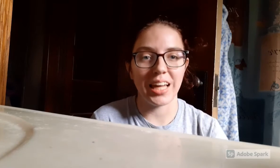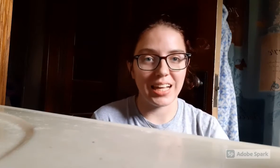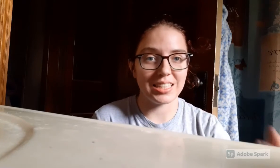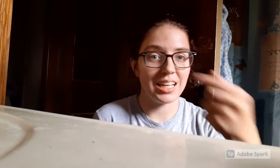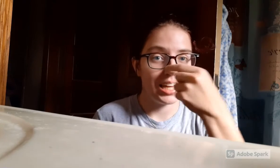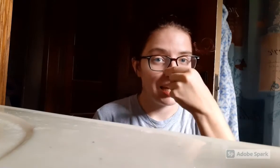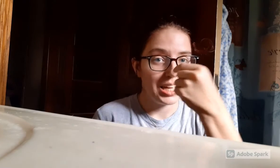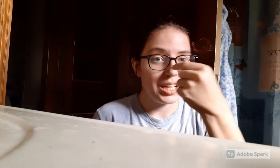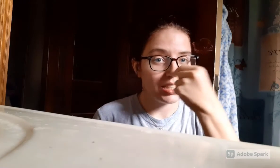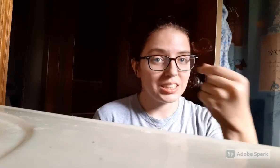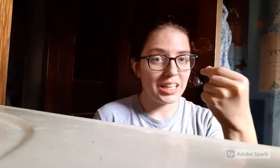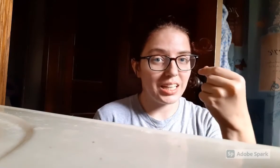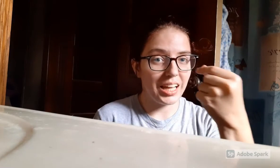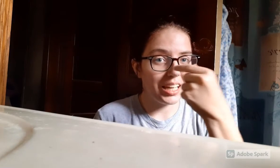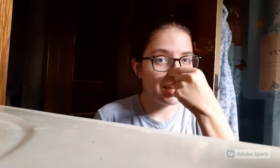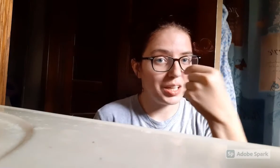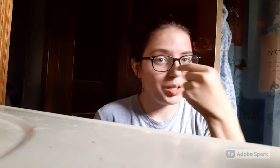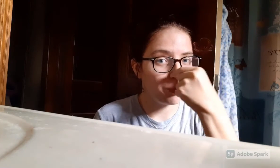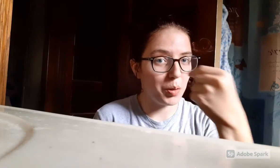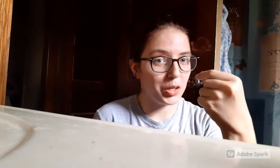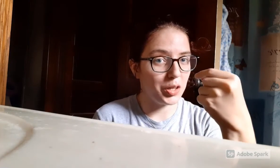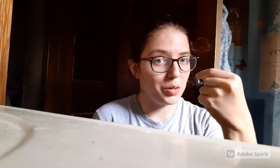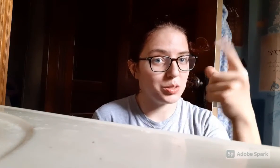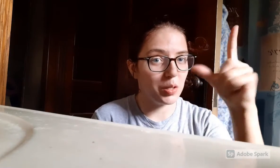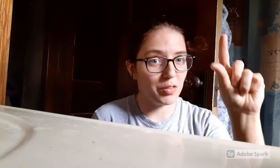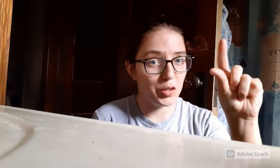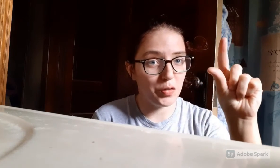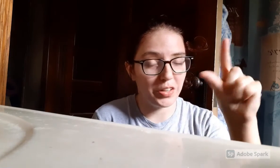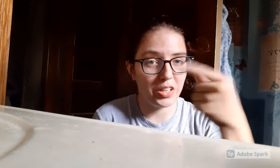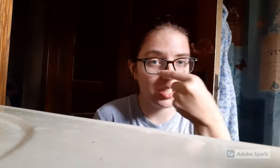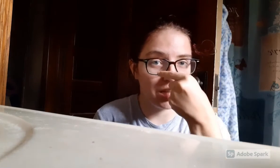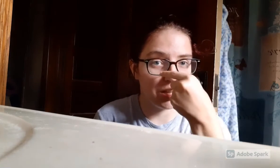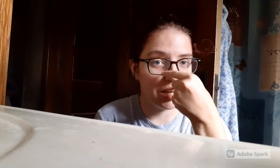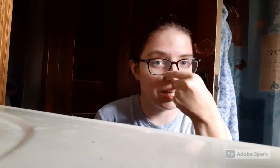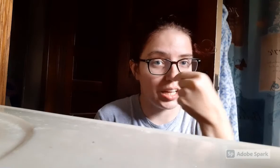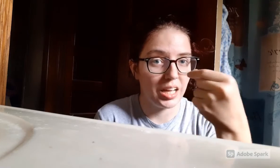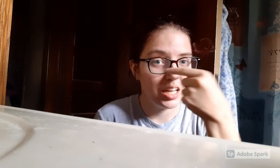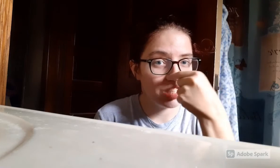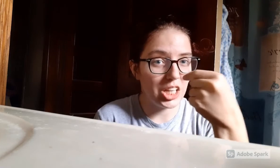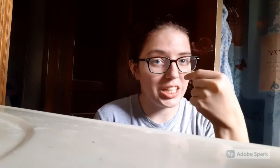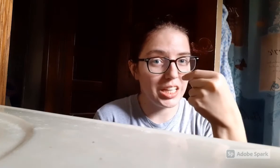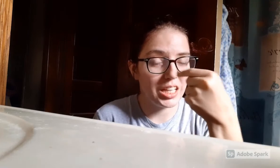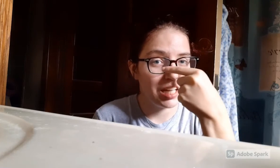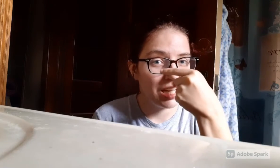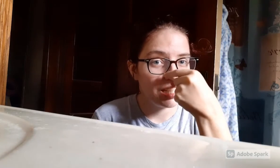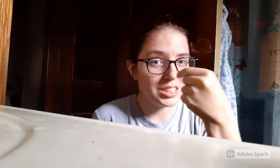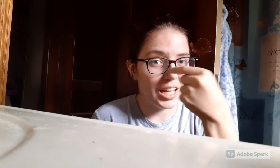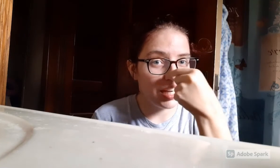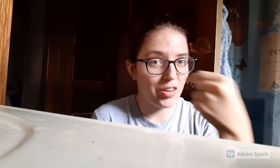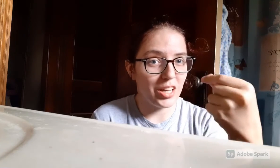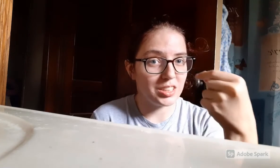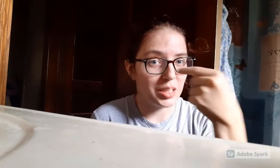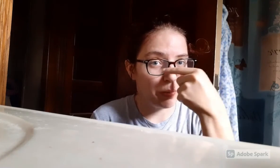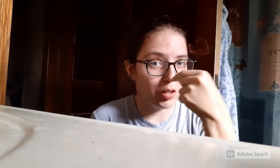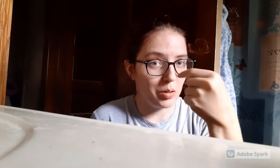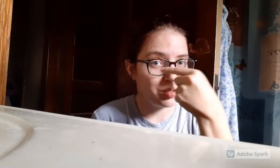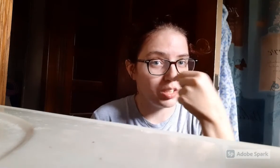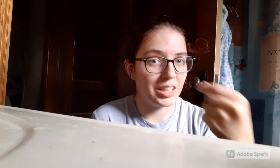is kind of like you're blowing your nose. So you have your 2 fingers and they're kind of like gently sliding across your nose.